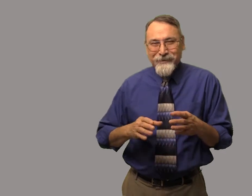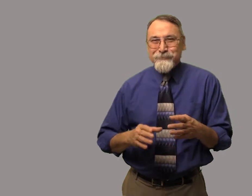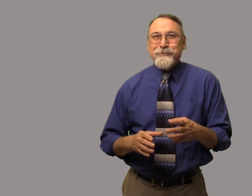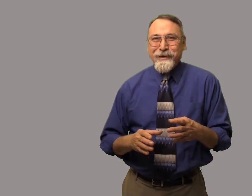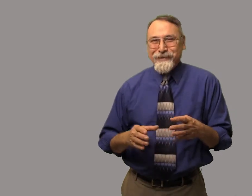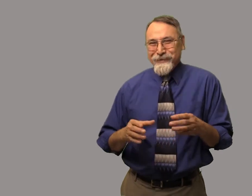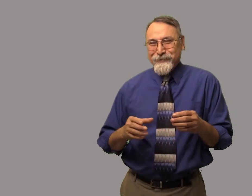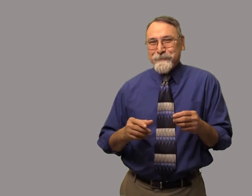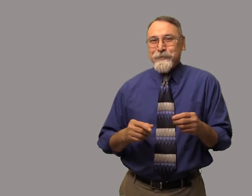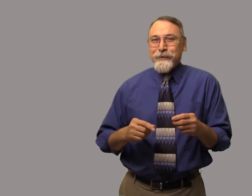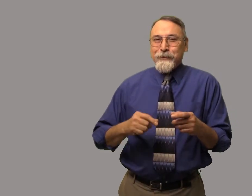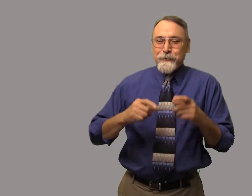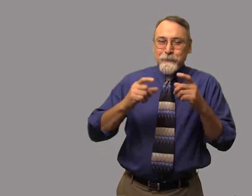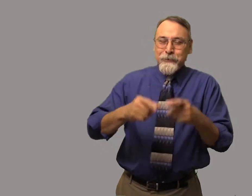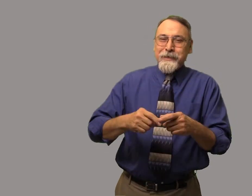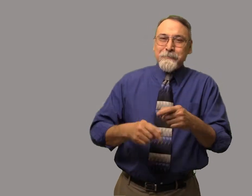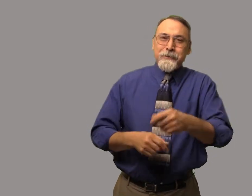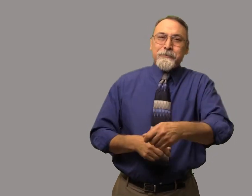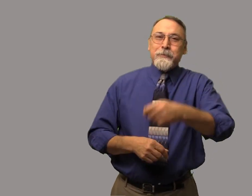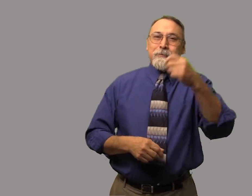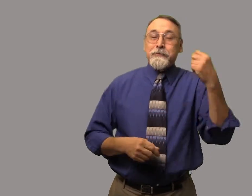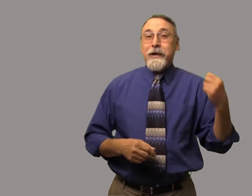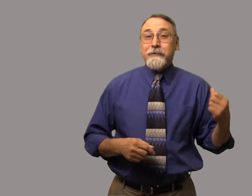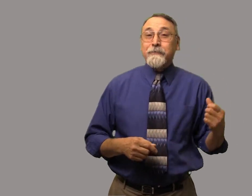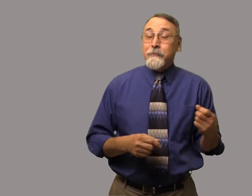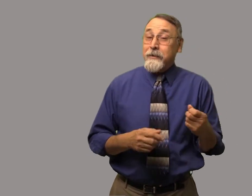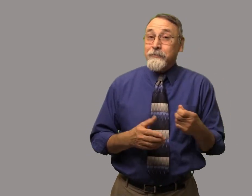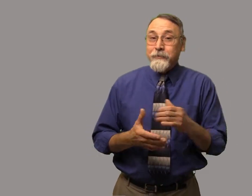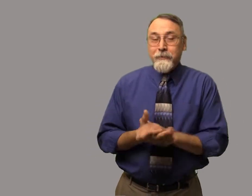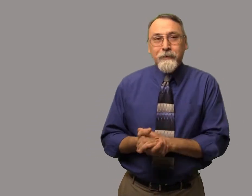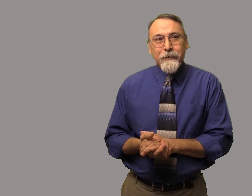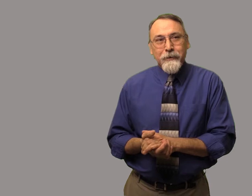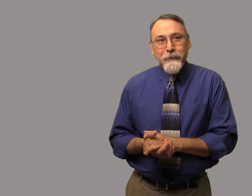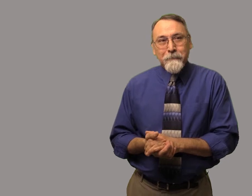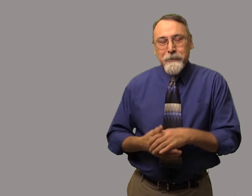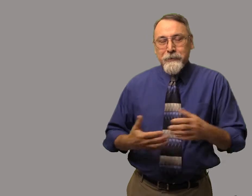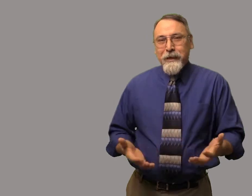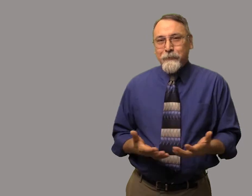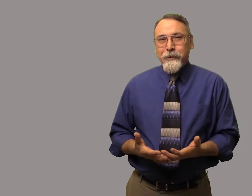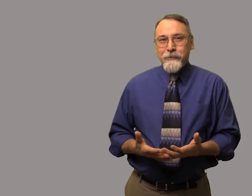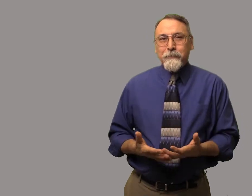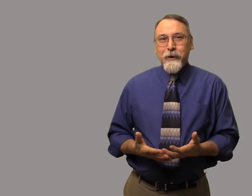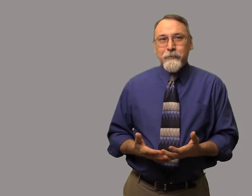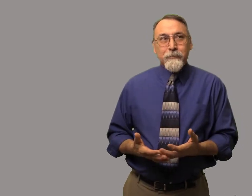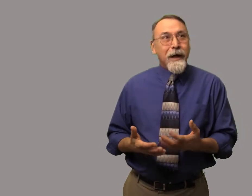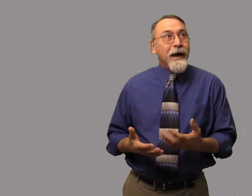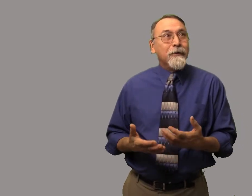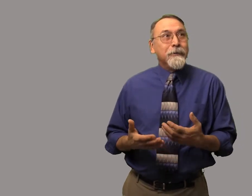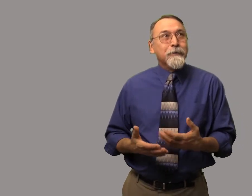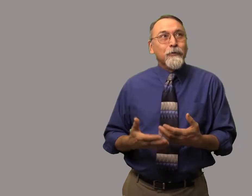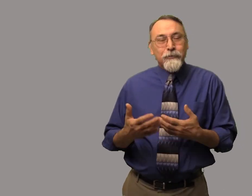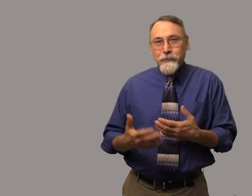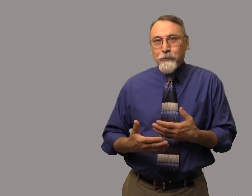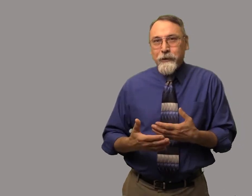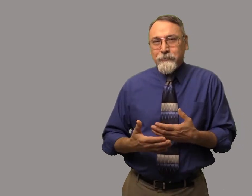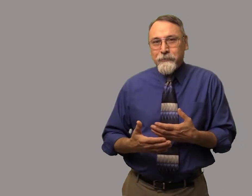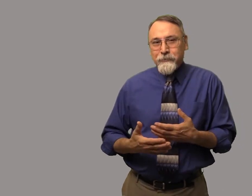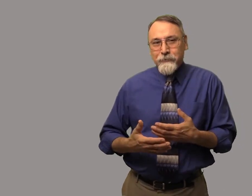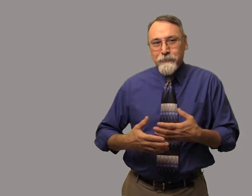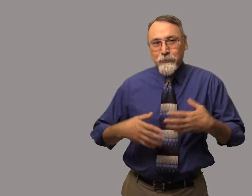obsolete mechanism to put the tape in there to be able to extract the information. But then that created another problem. How many more situations do